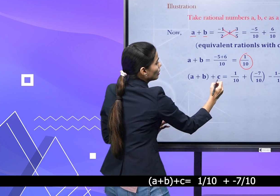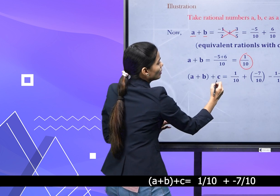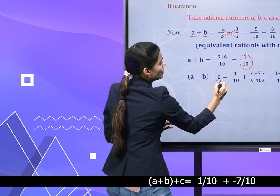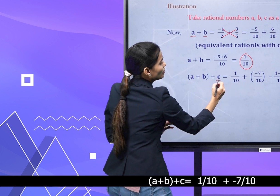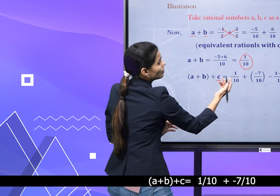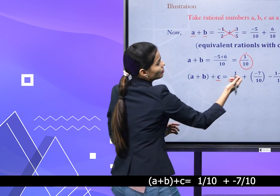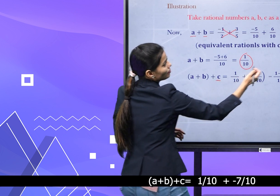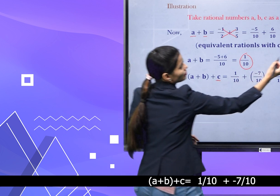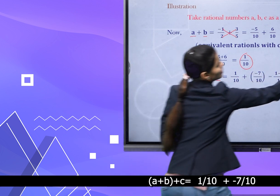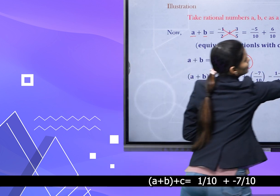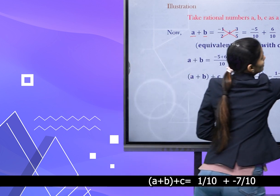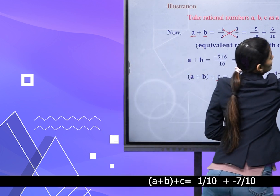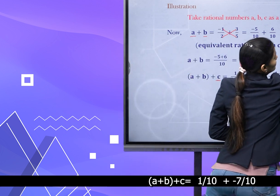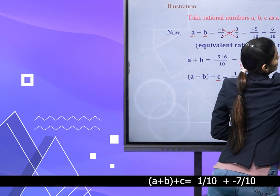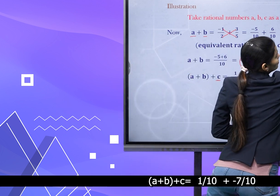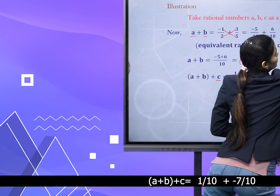plus minus 7 by 10